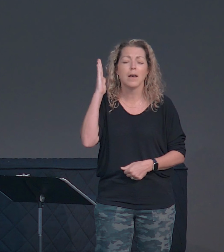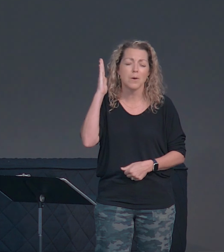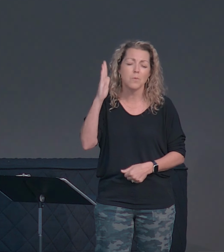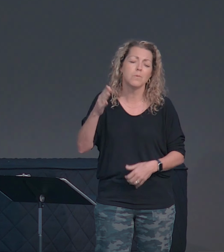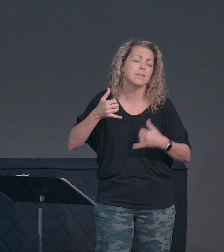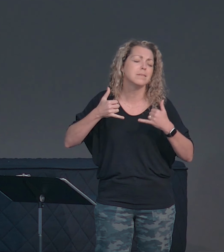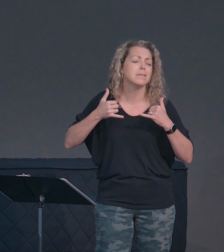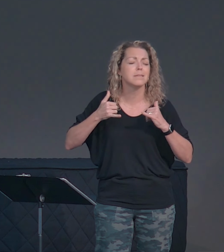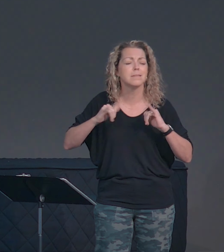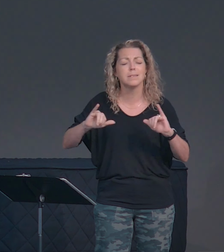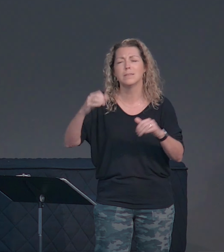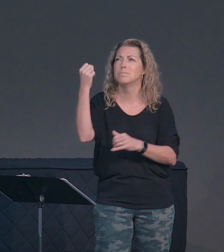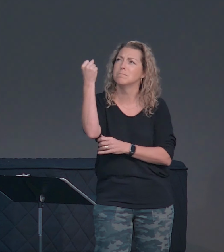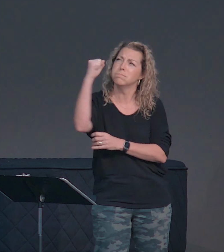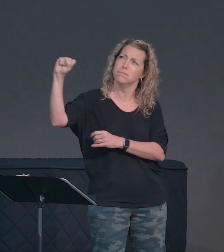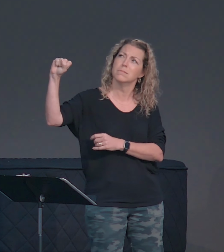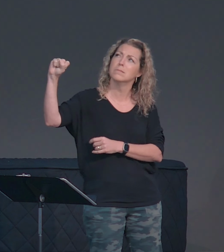refuse you